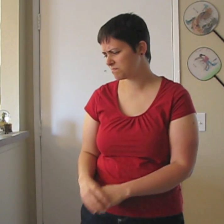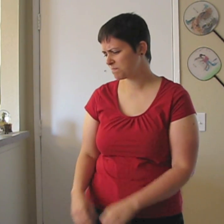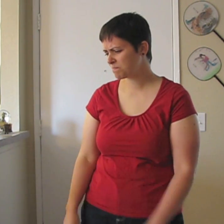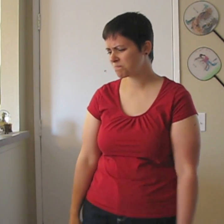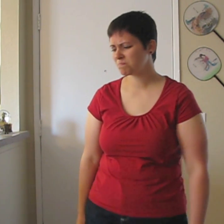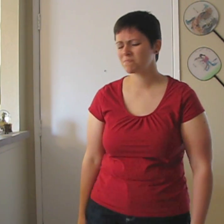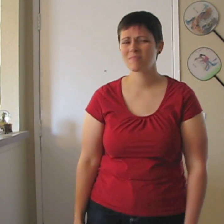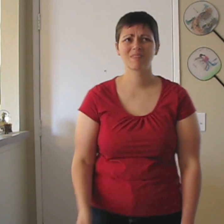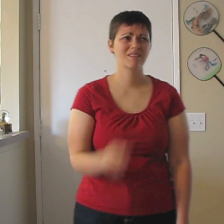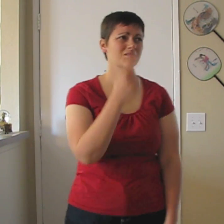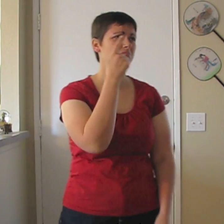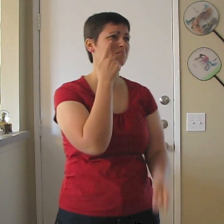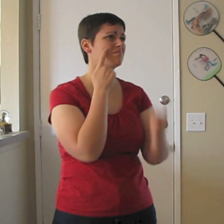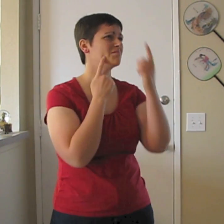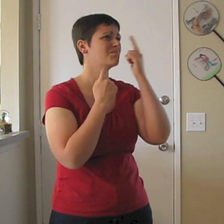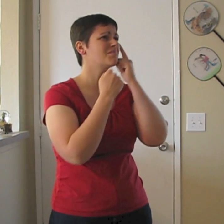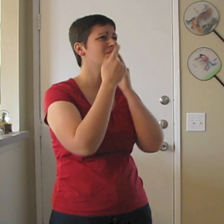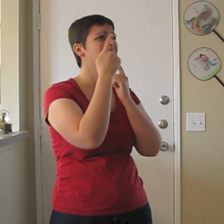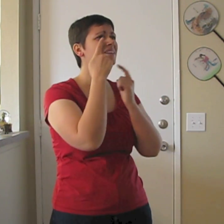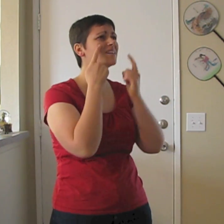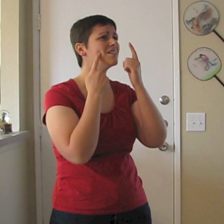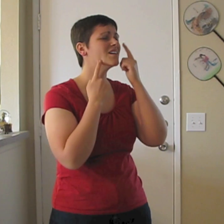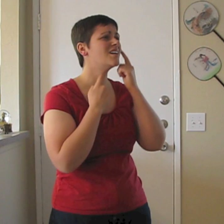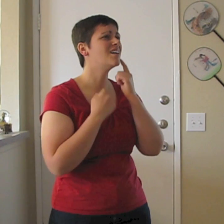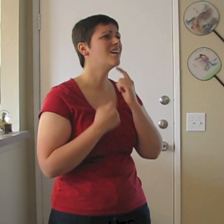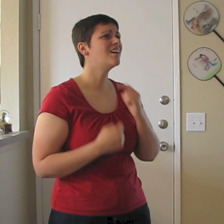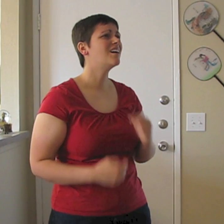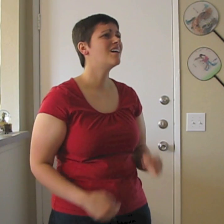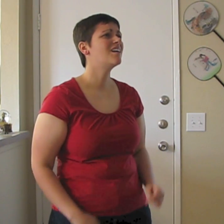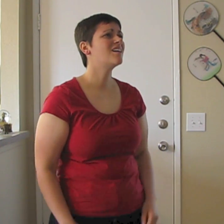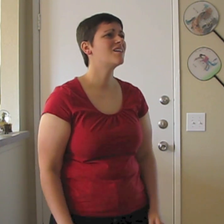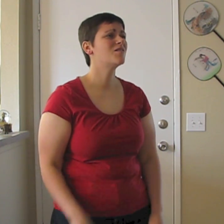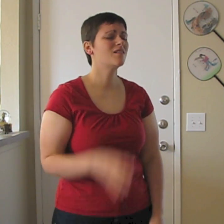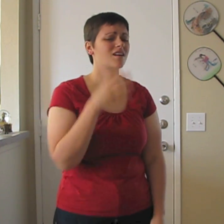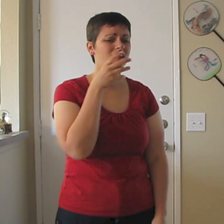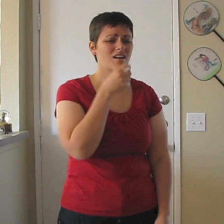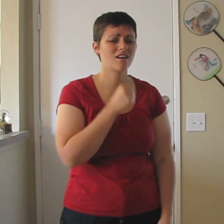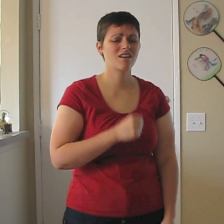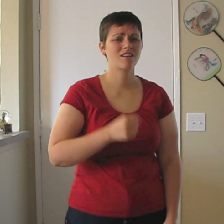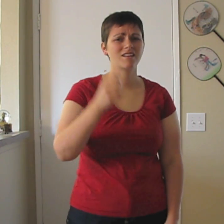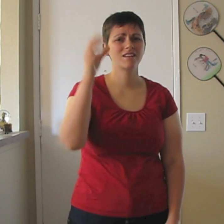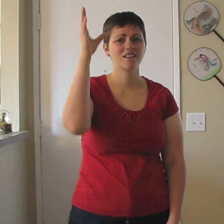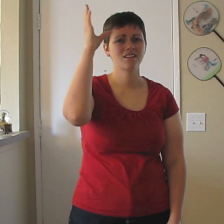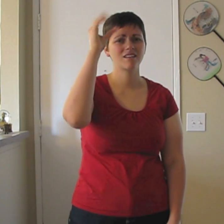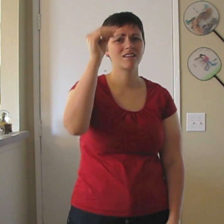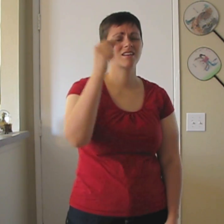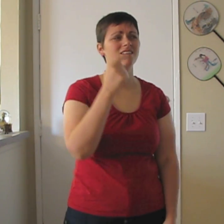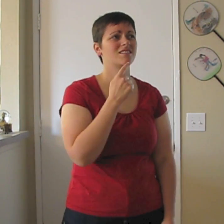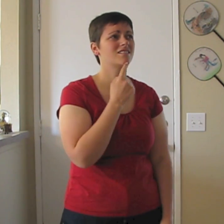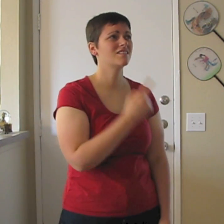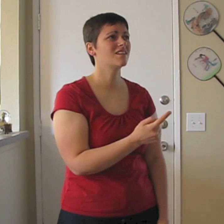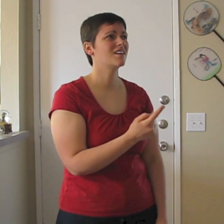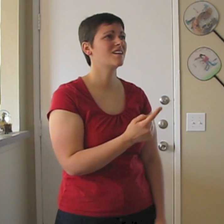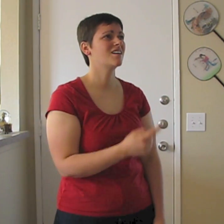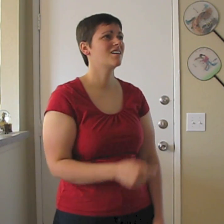to mine. My children stood there weeping. I heard the